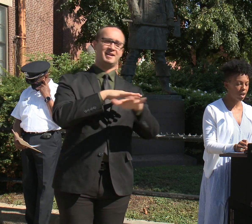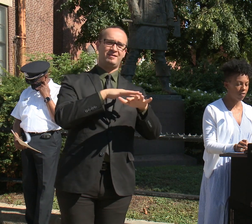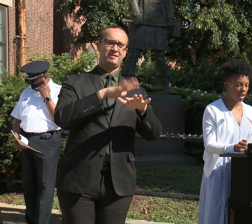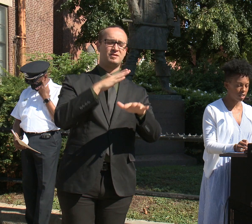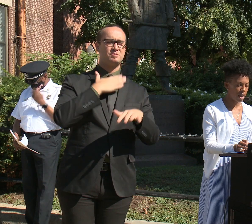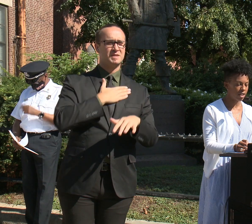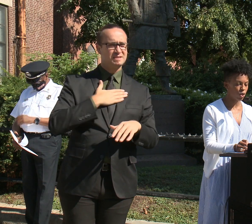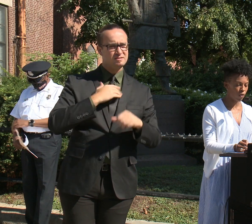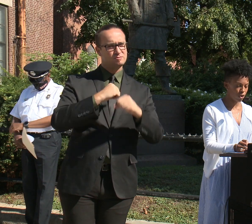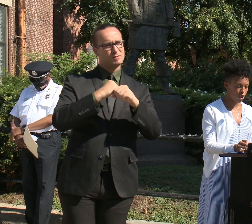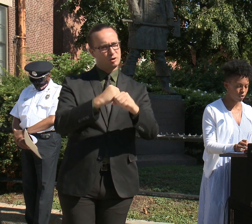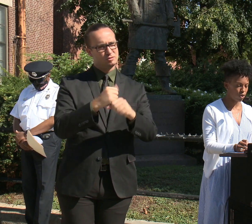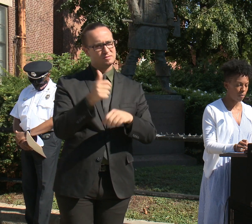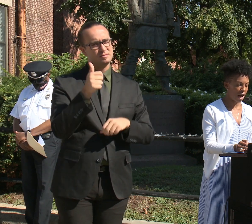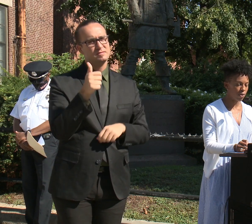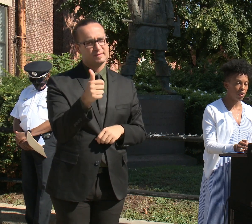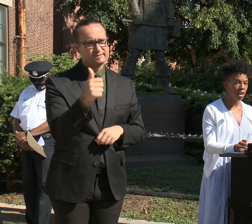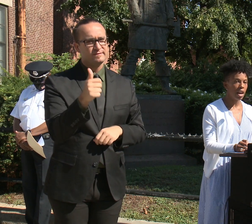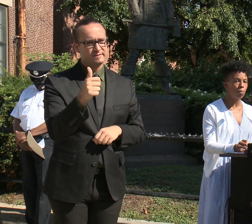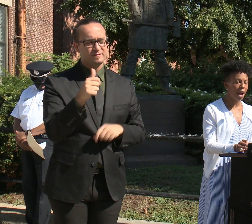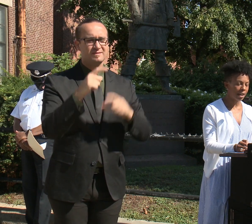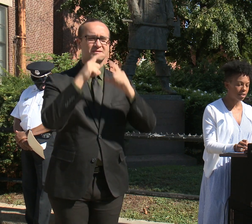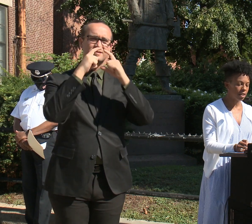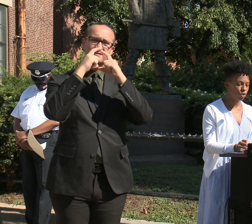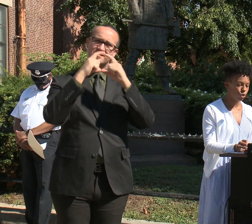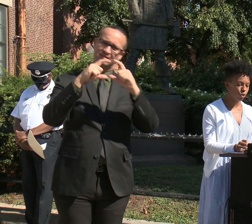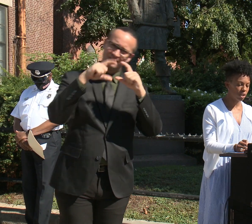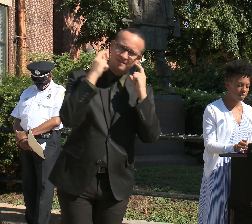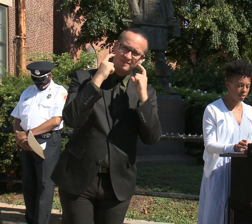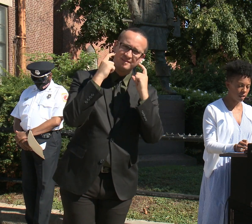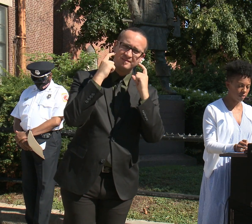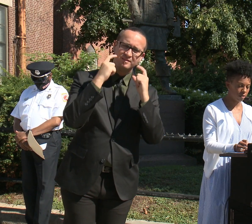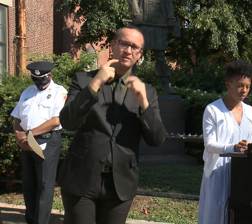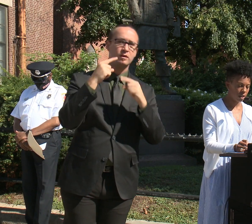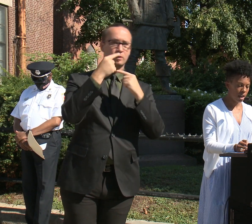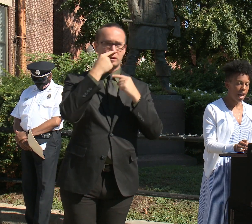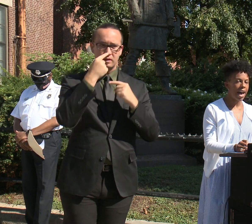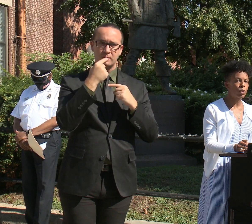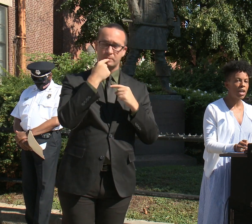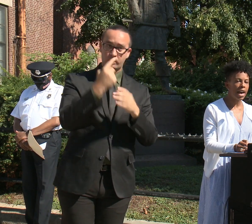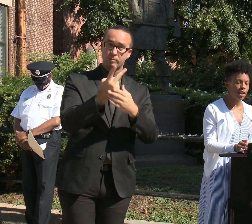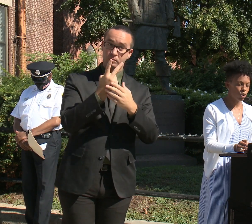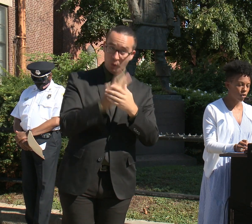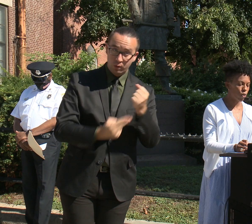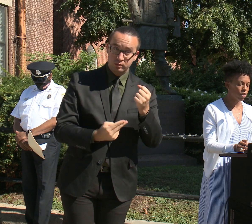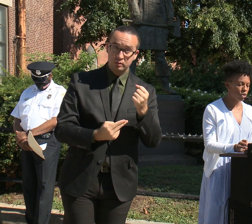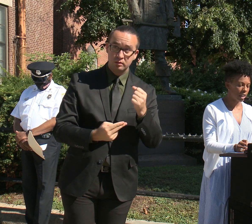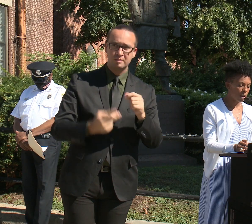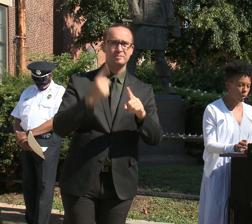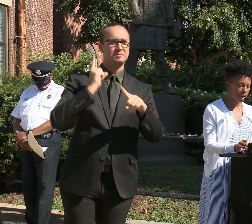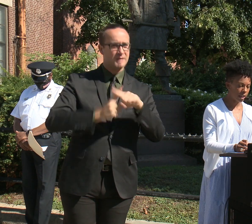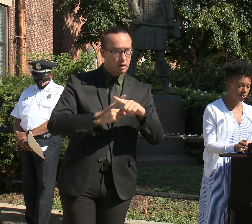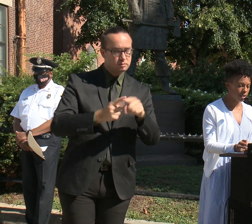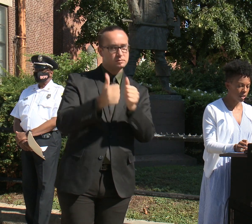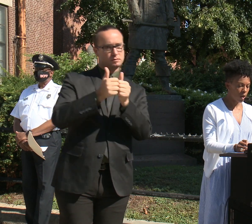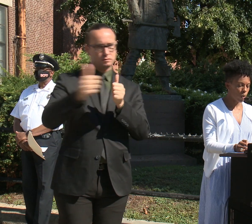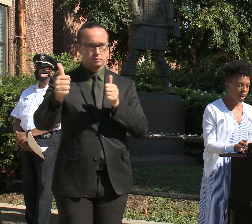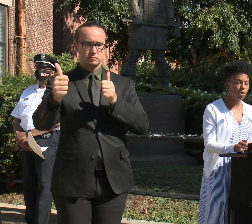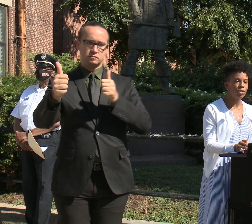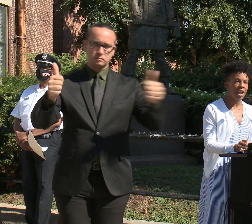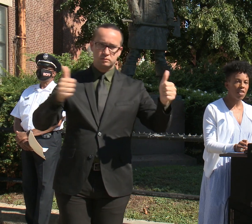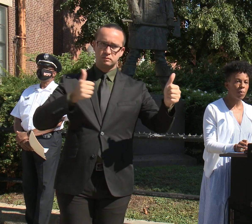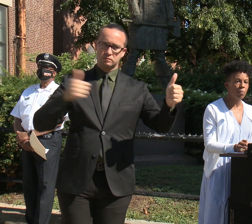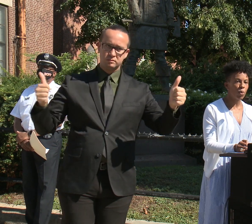especially wearing a face mask over your nose and your mouth and practicing social distancing. As we head into the 4th of July weekend,